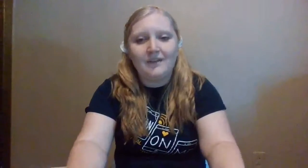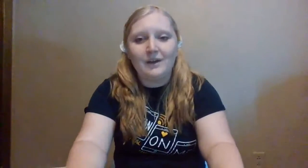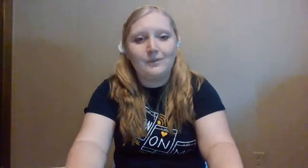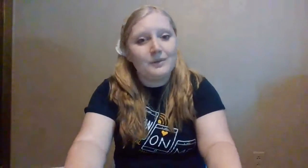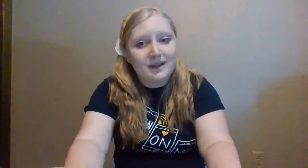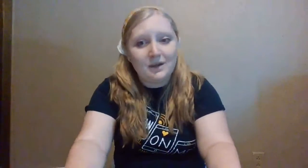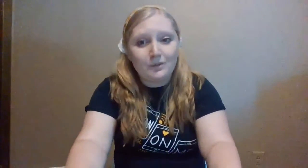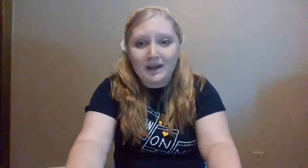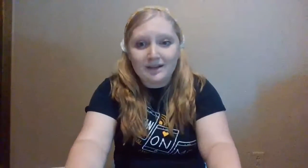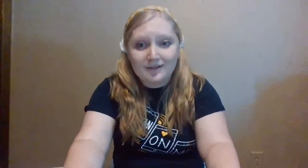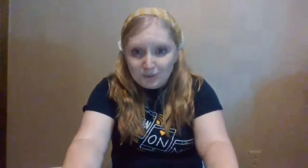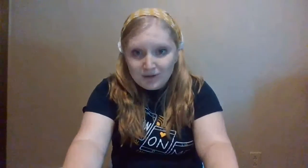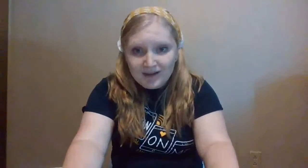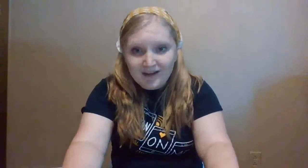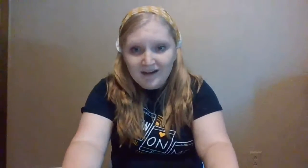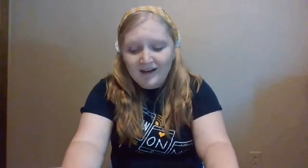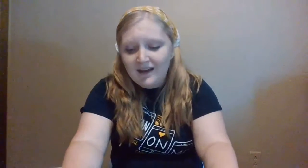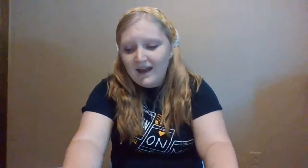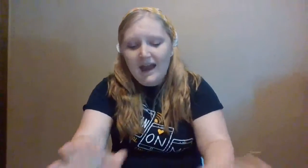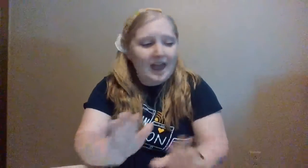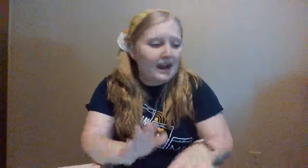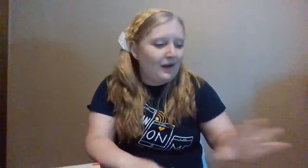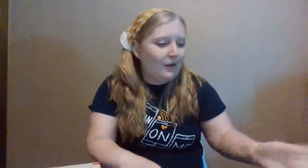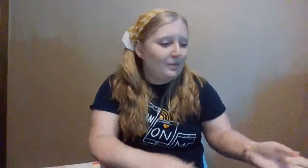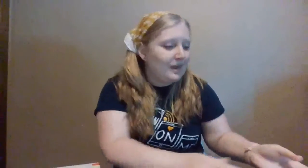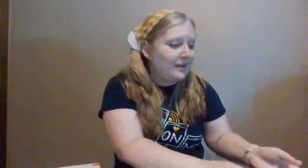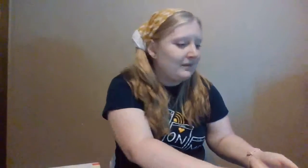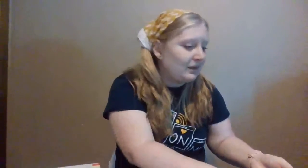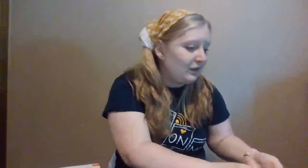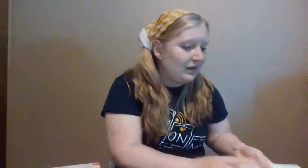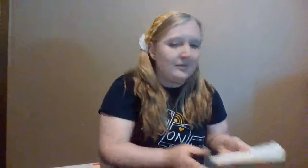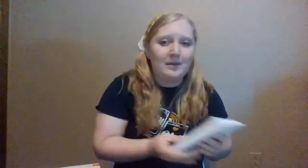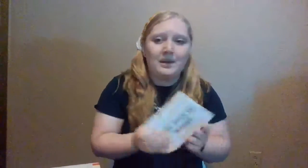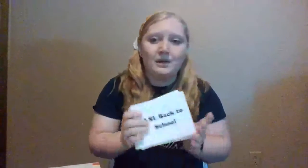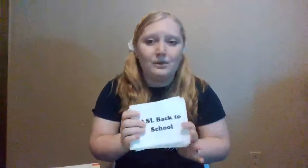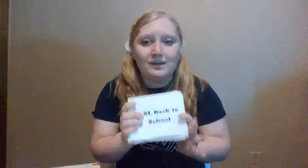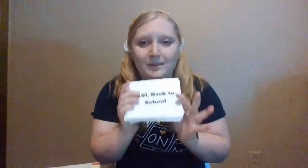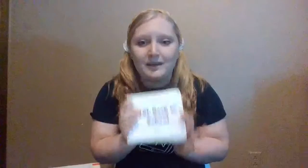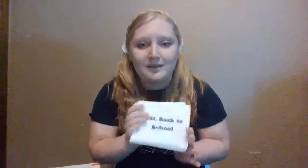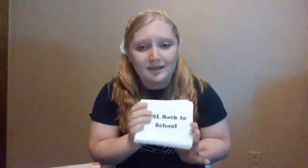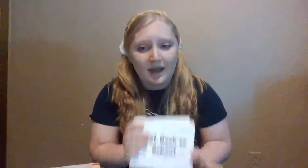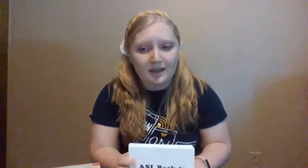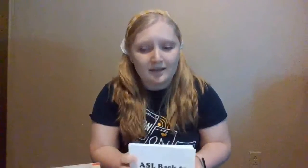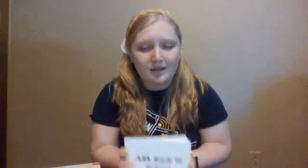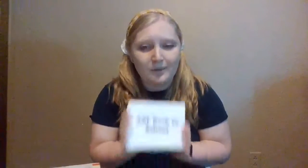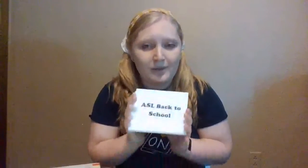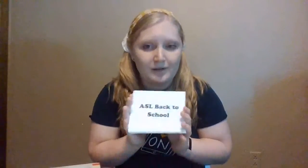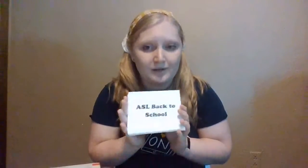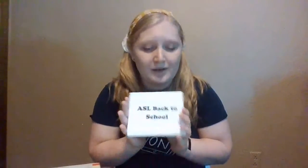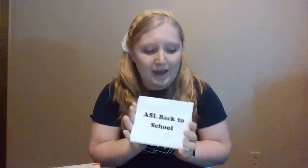a really great school year. And I hope that you can maybe use some of these signs that we learned